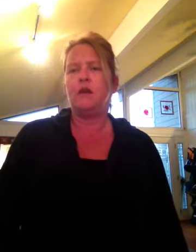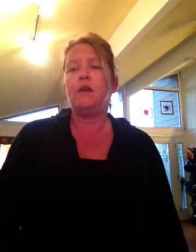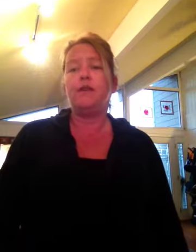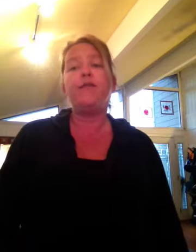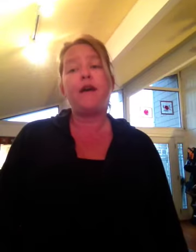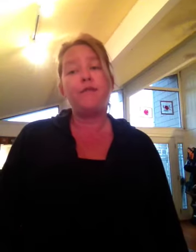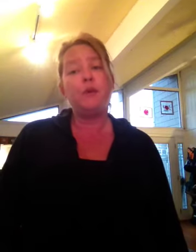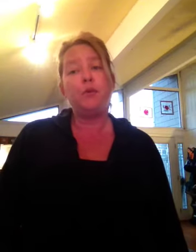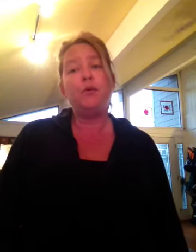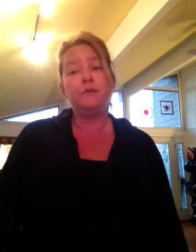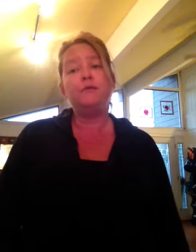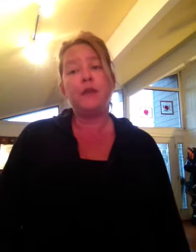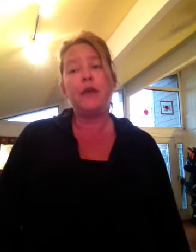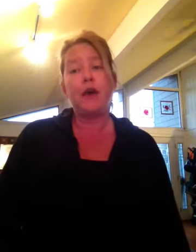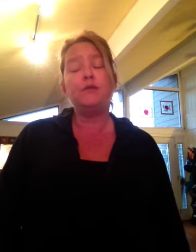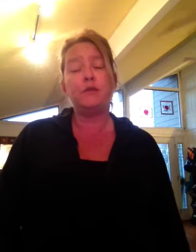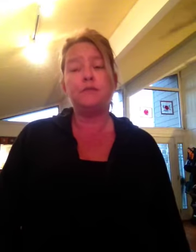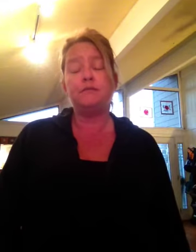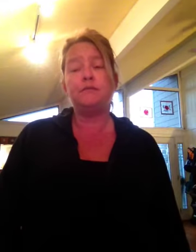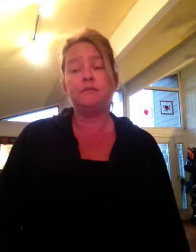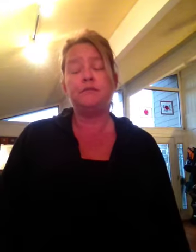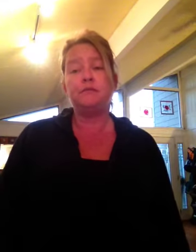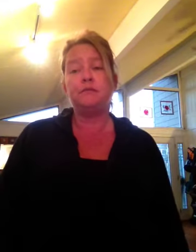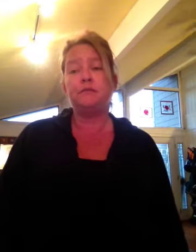There are 5 people in the house.